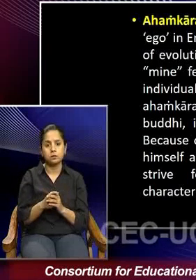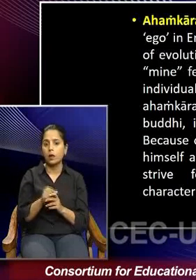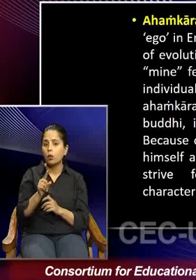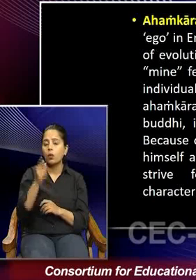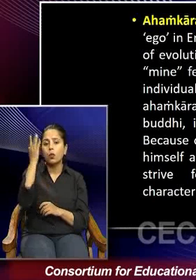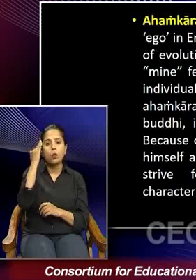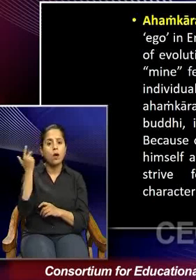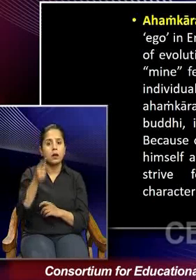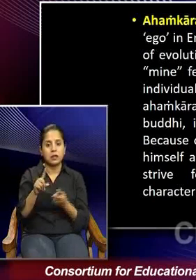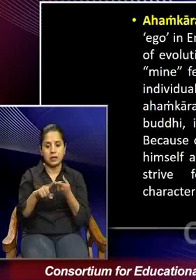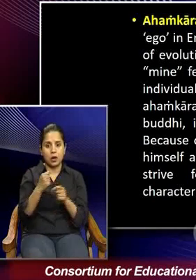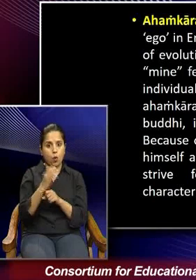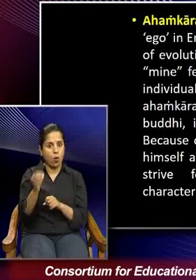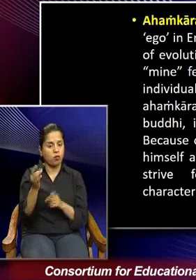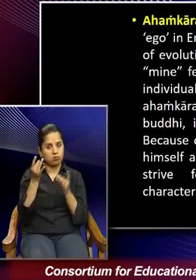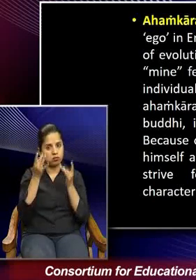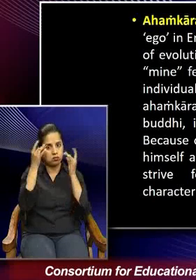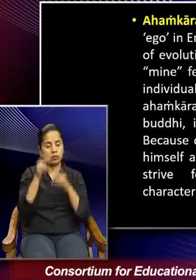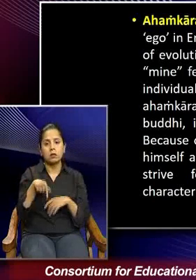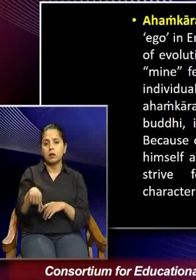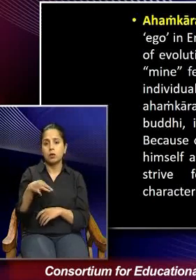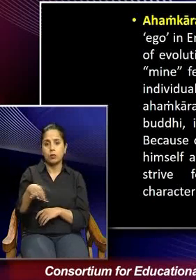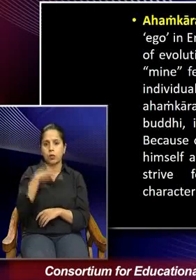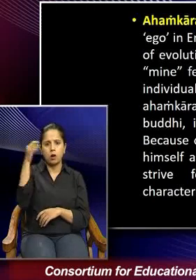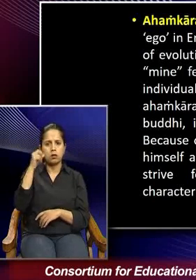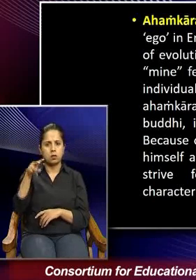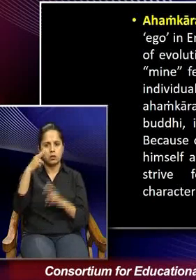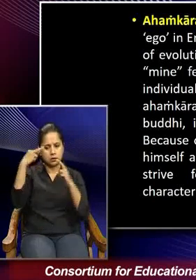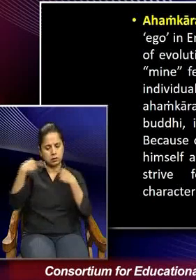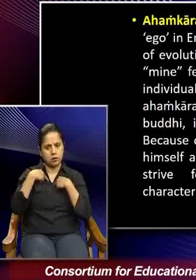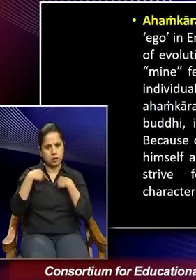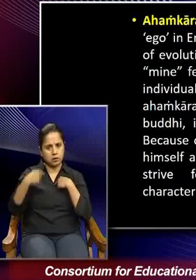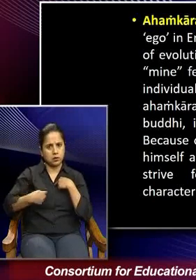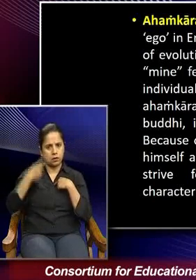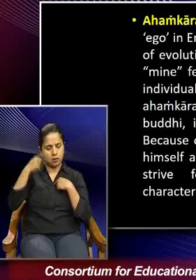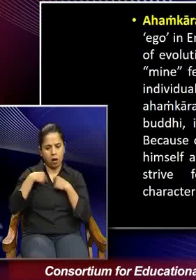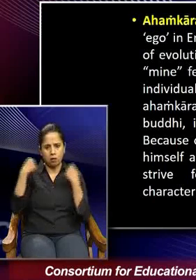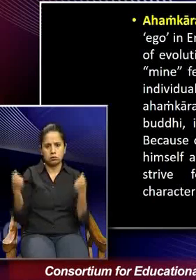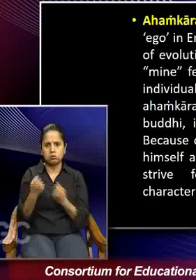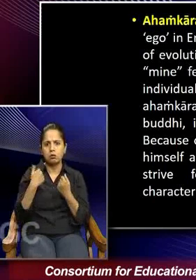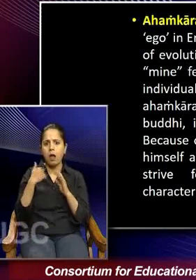Because of ego, the Purush looks upon himself as an active agent,